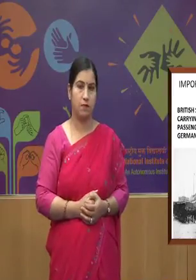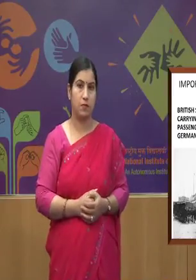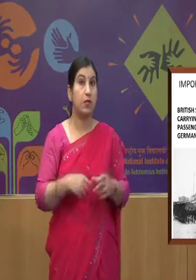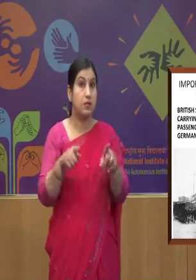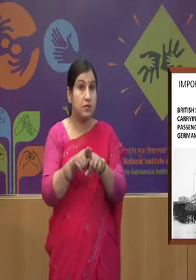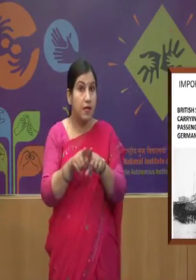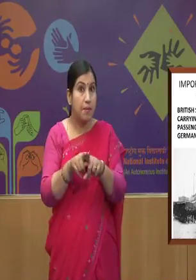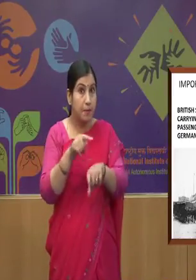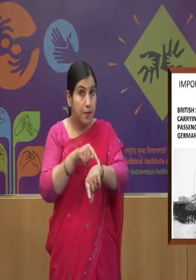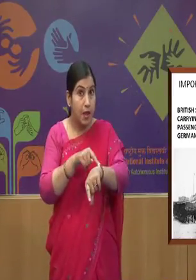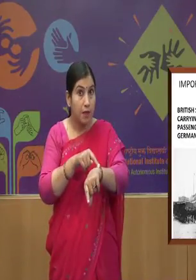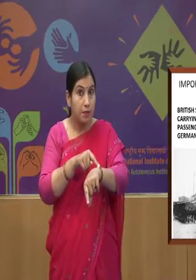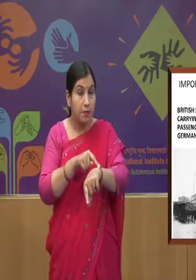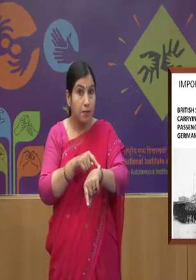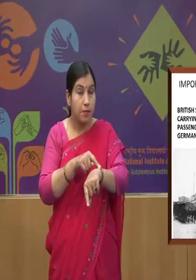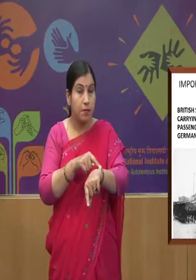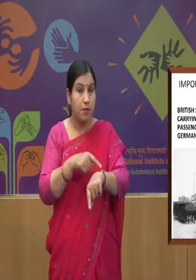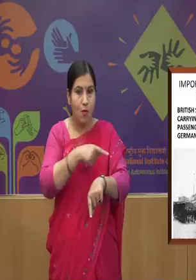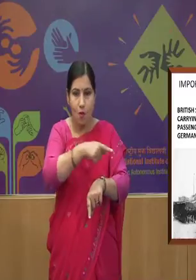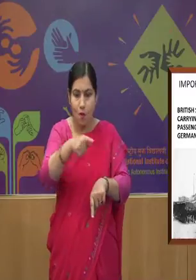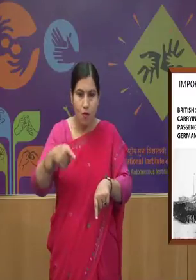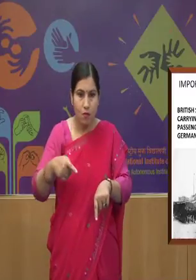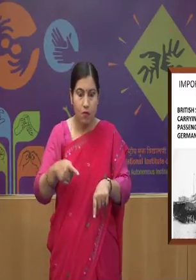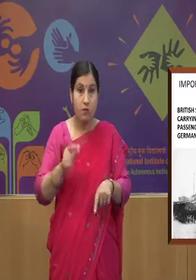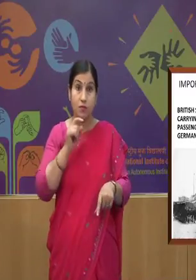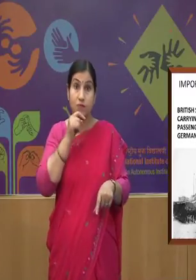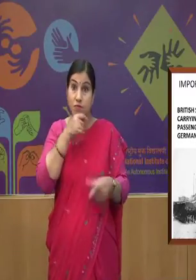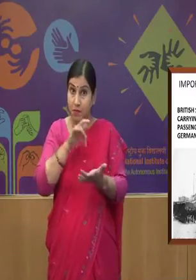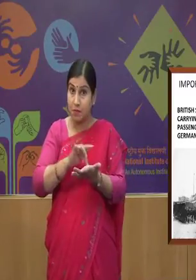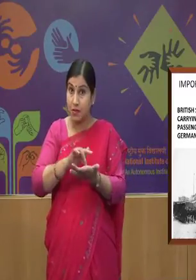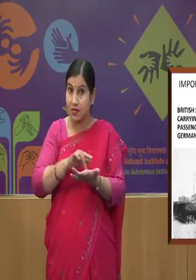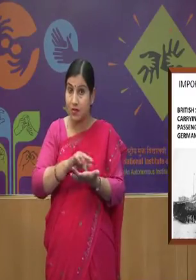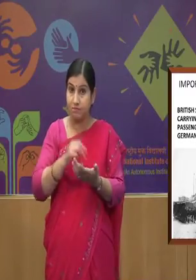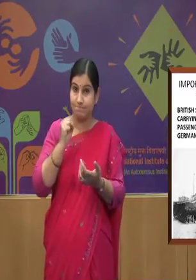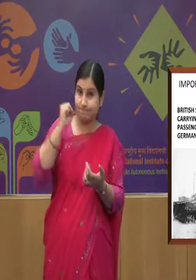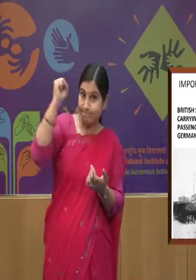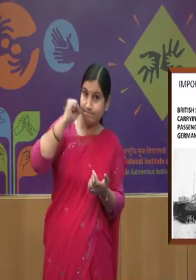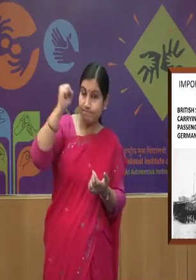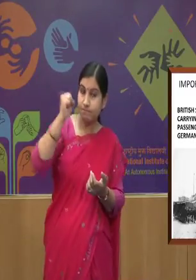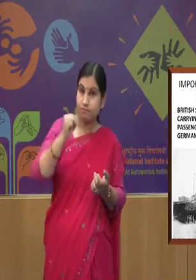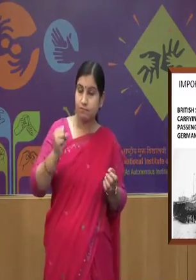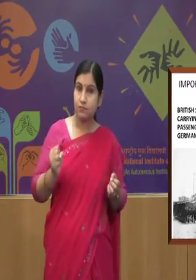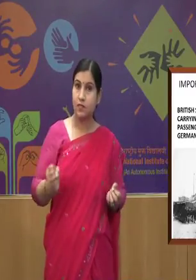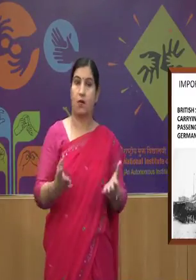On the other hand, a revolution took place in Russia in the year 1947.